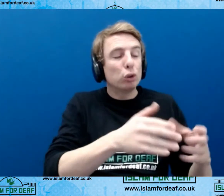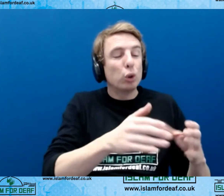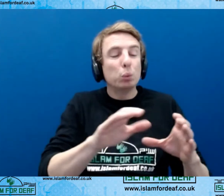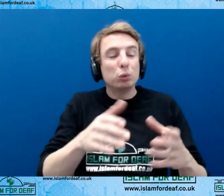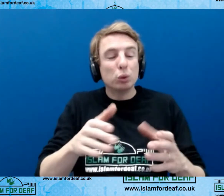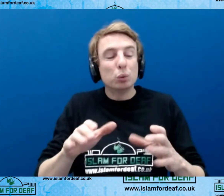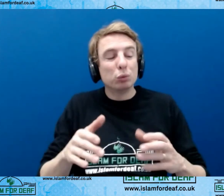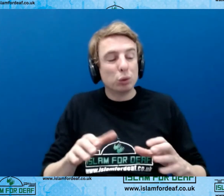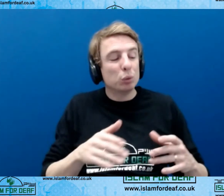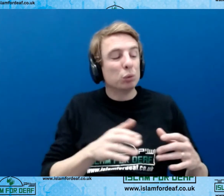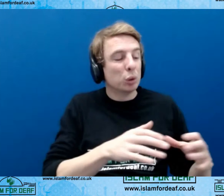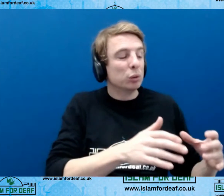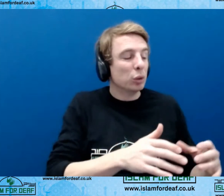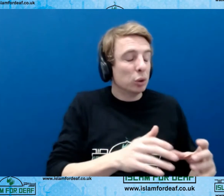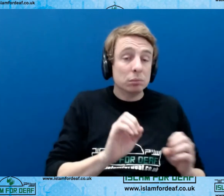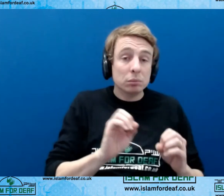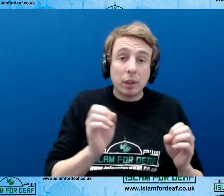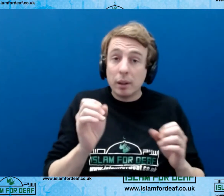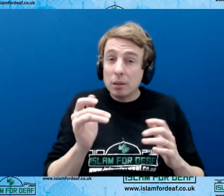peace.